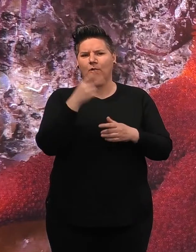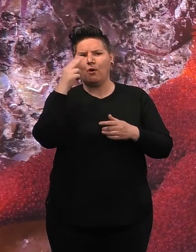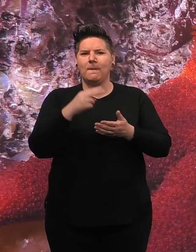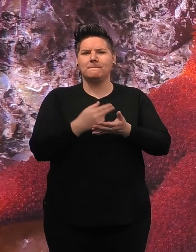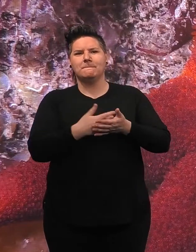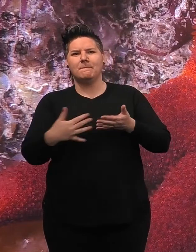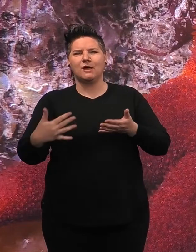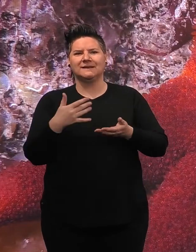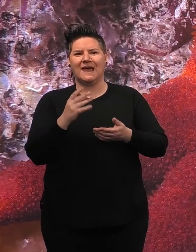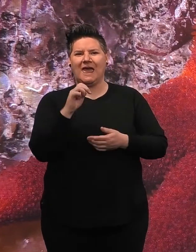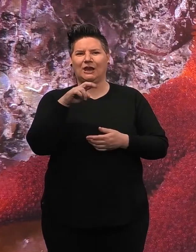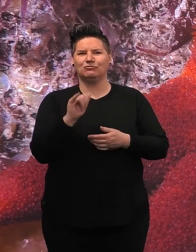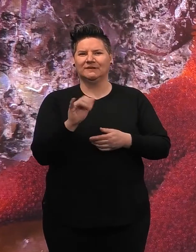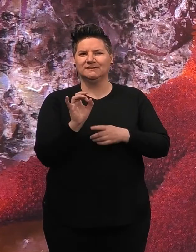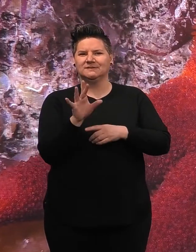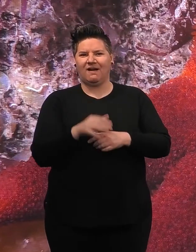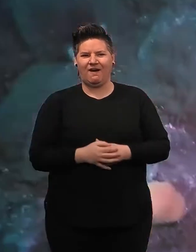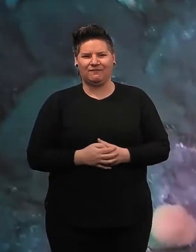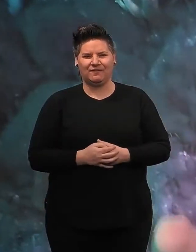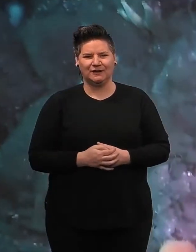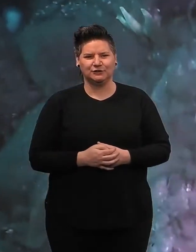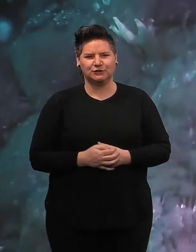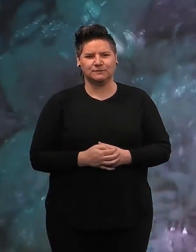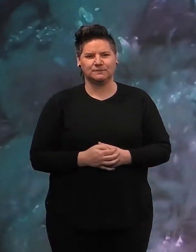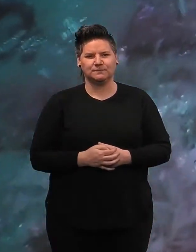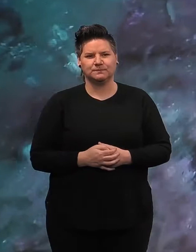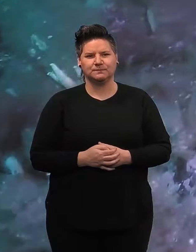Well, maybe some people call it a bloody Henry, but